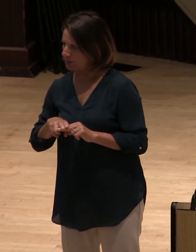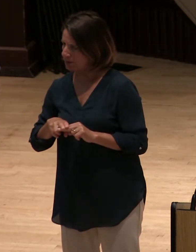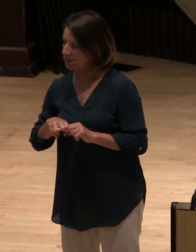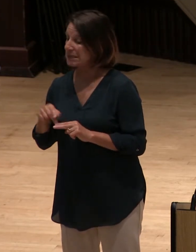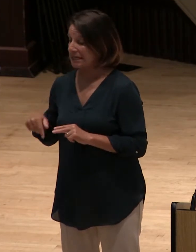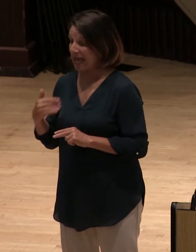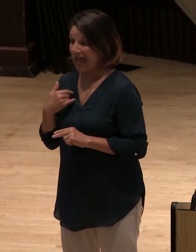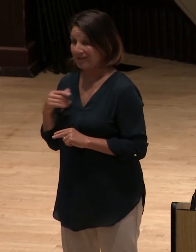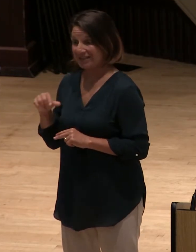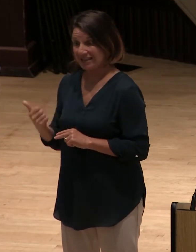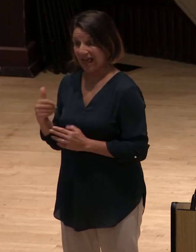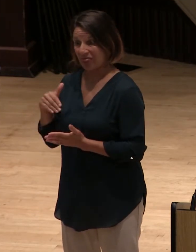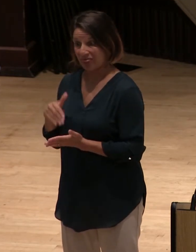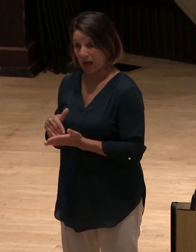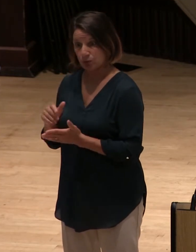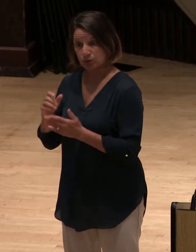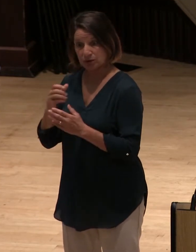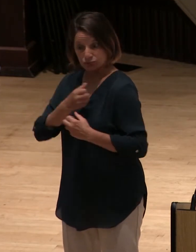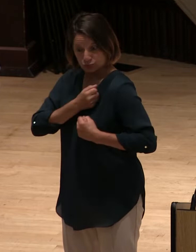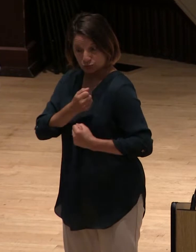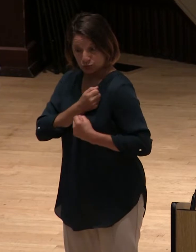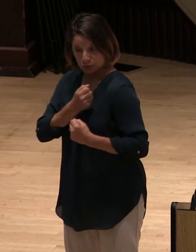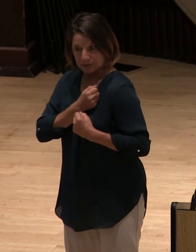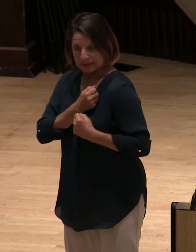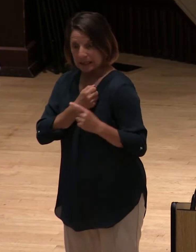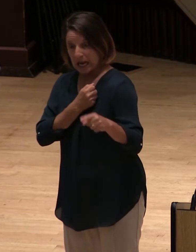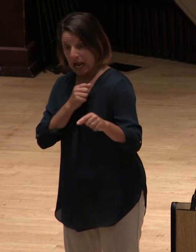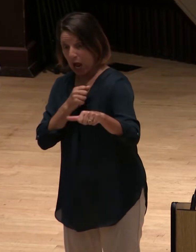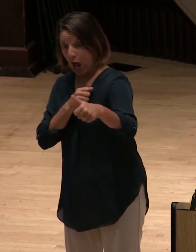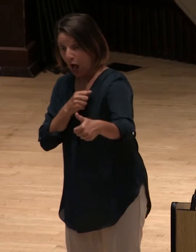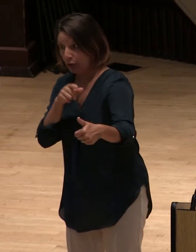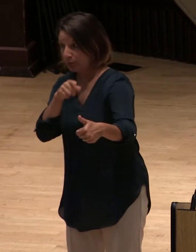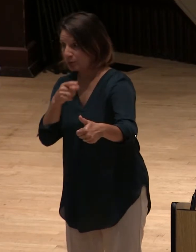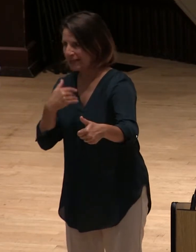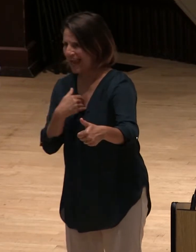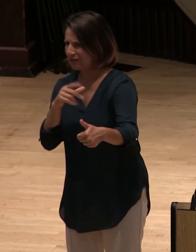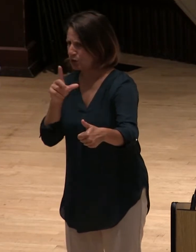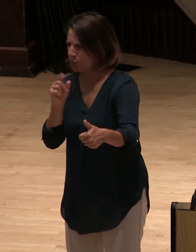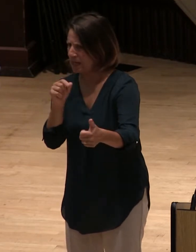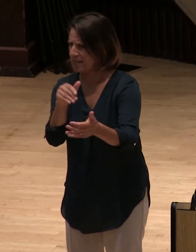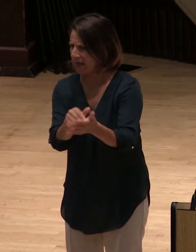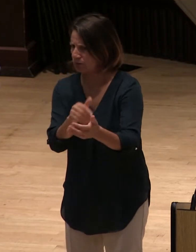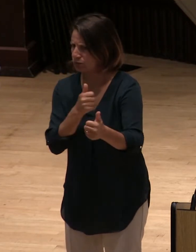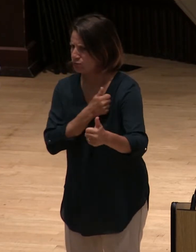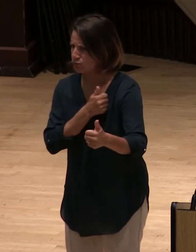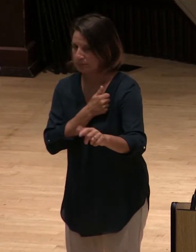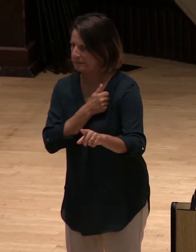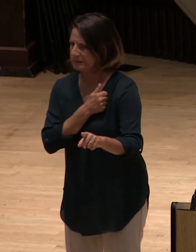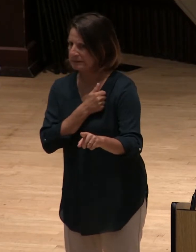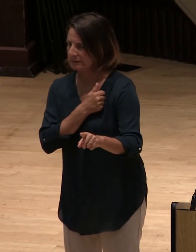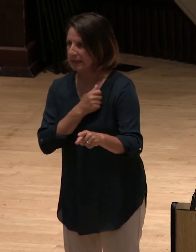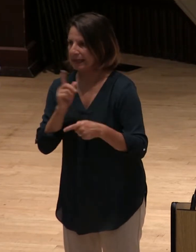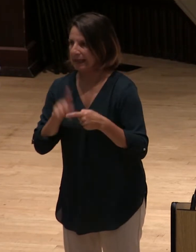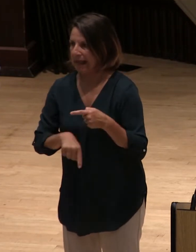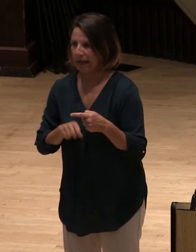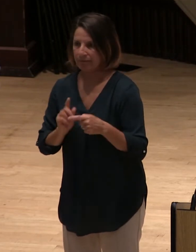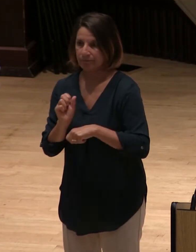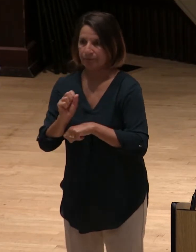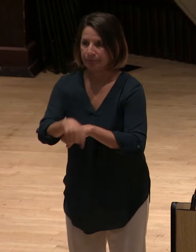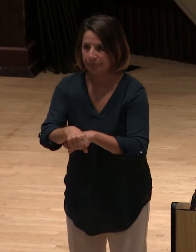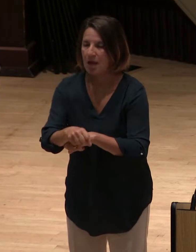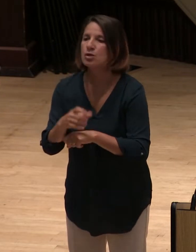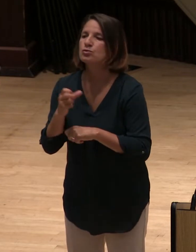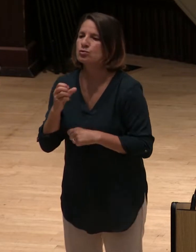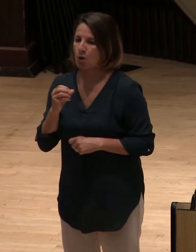troops they can successfully oppose another ruler who has 20,000 troops? But if not, while